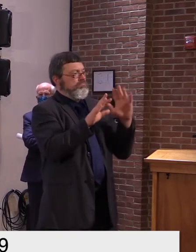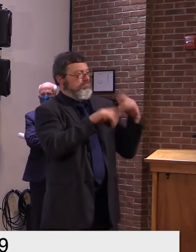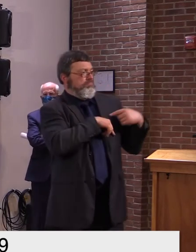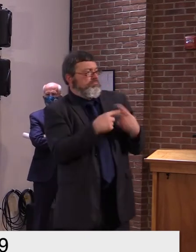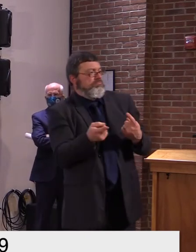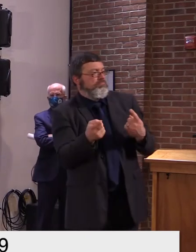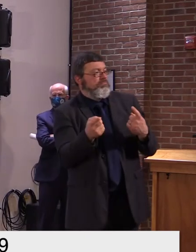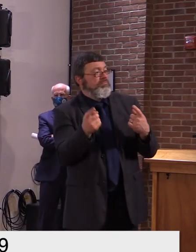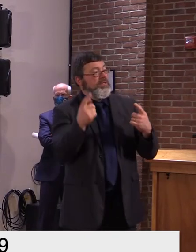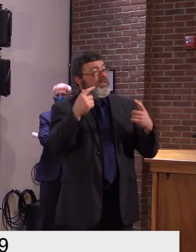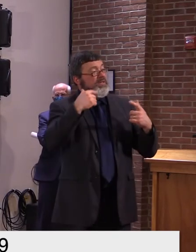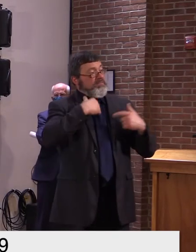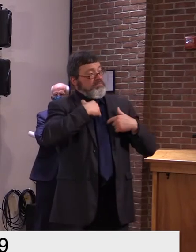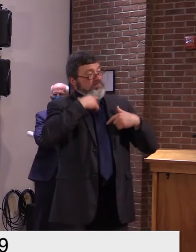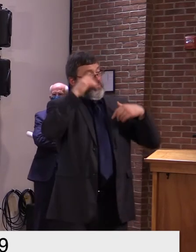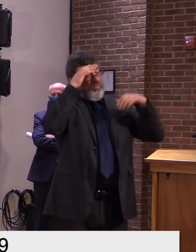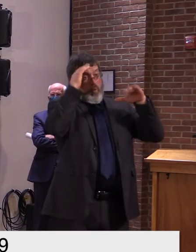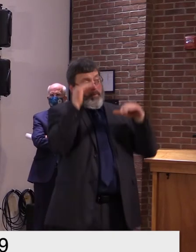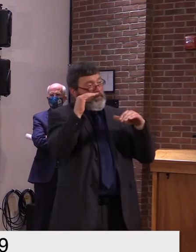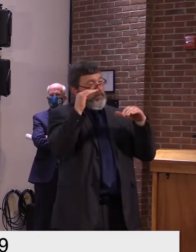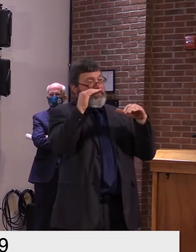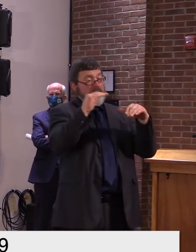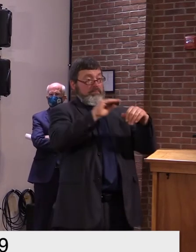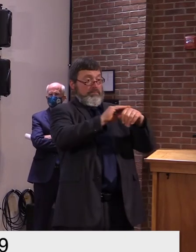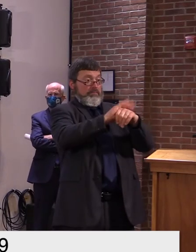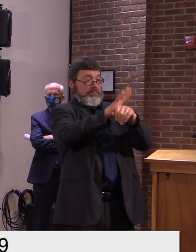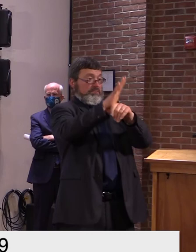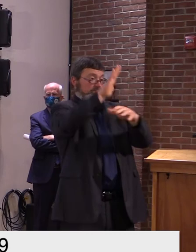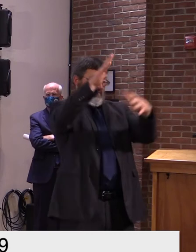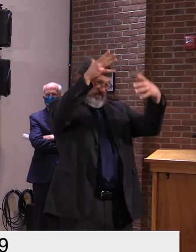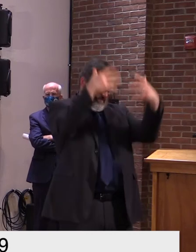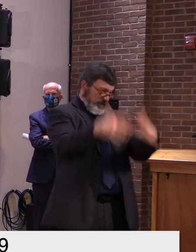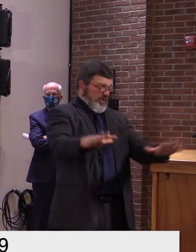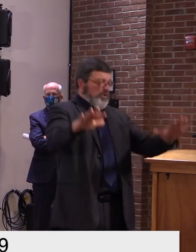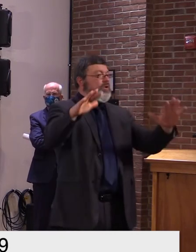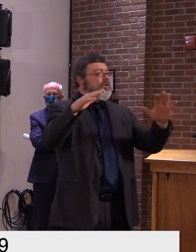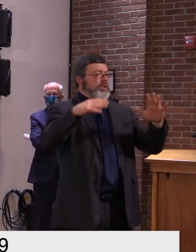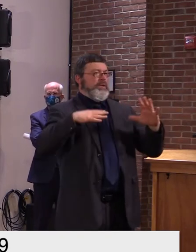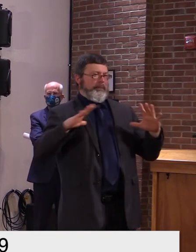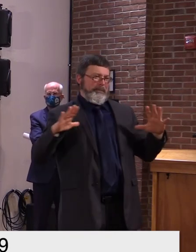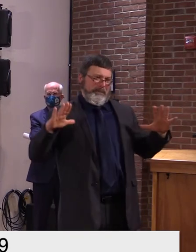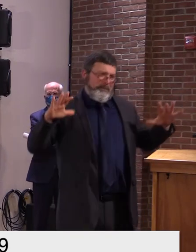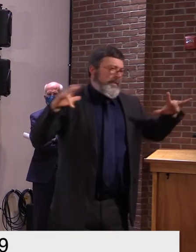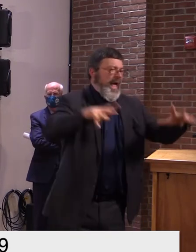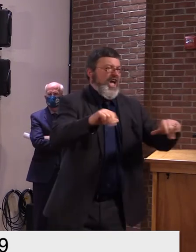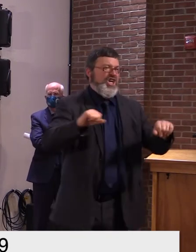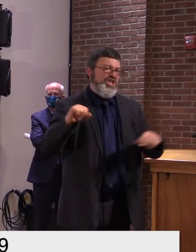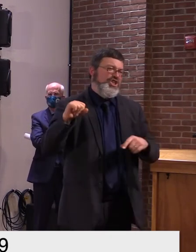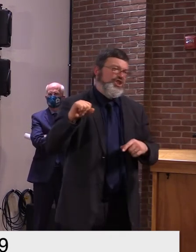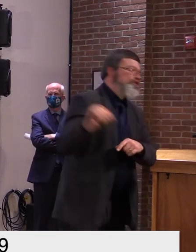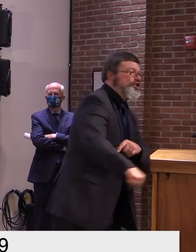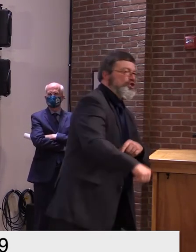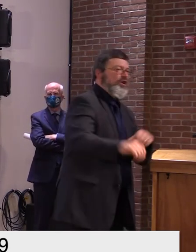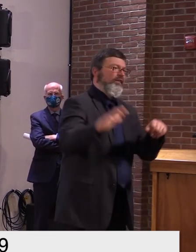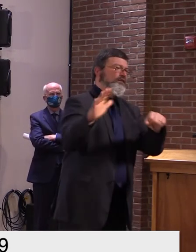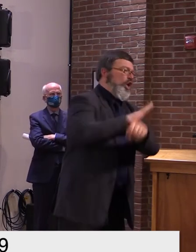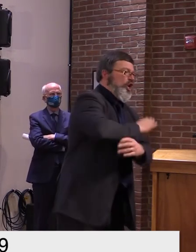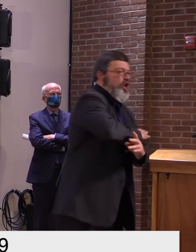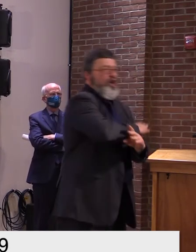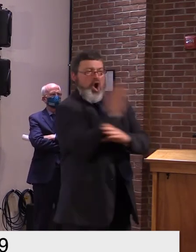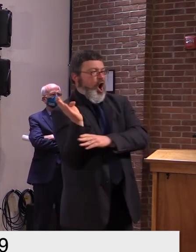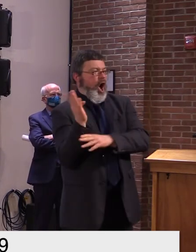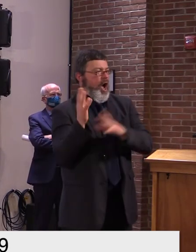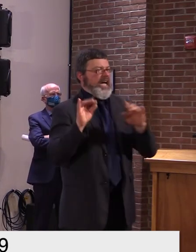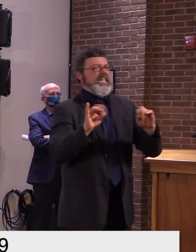out of the pandemic, they'll begin to thrive again. But again, we're looking for any opportunity to keep them